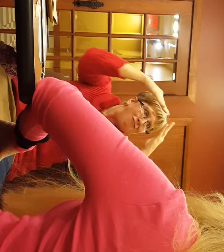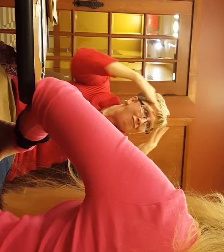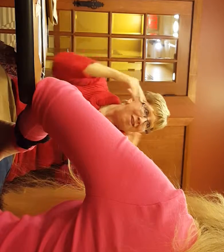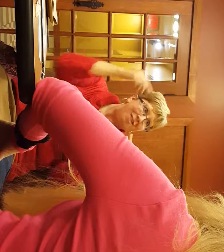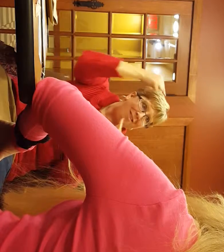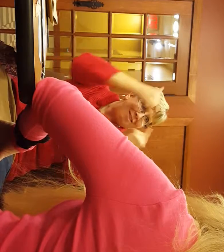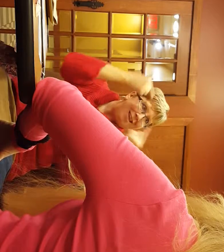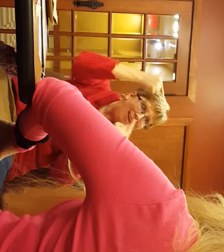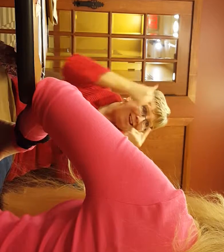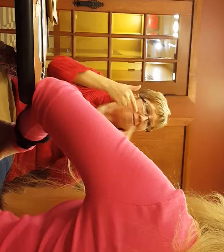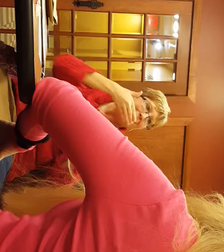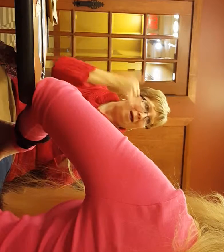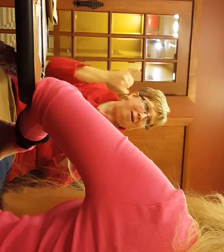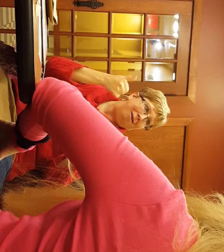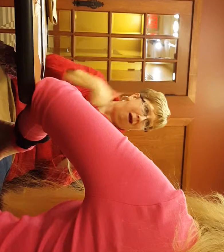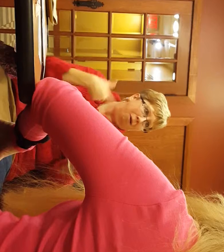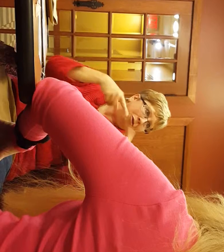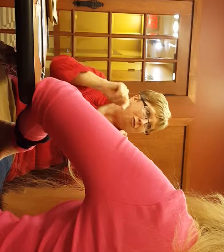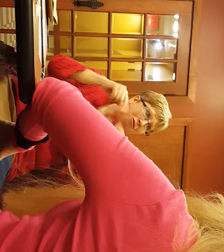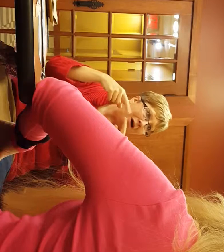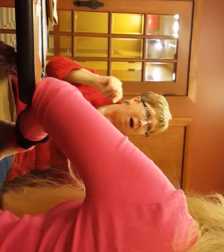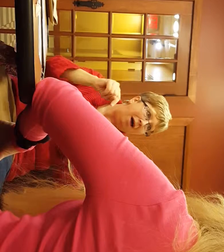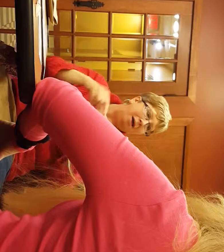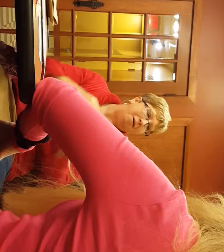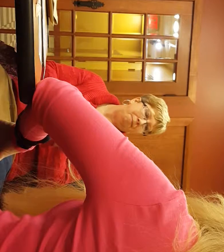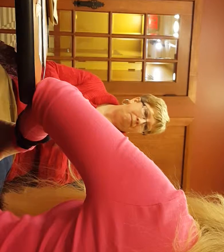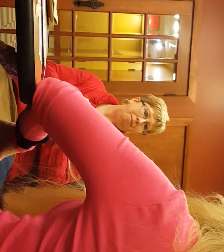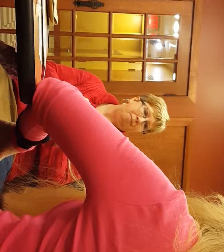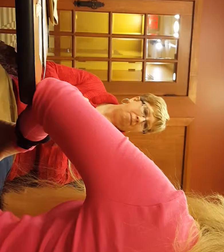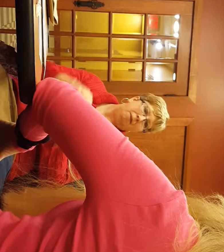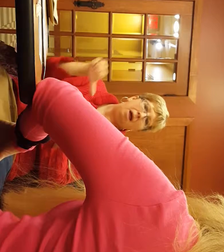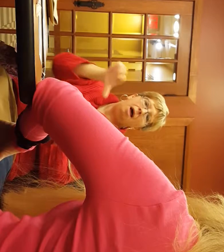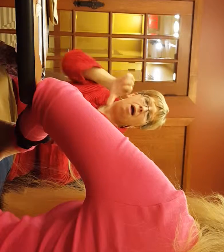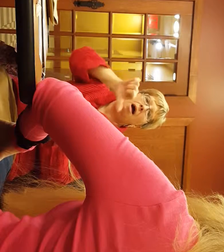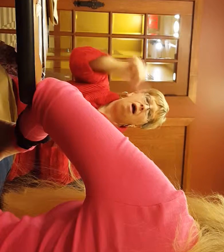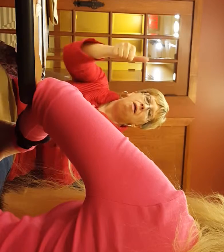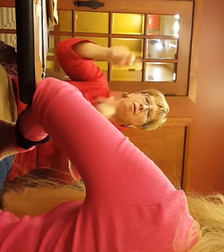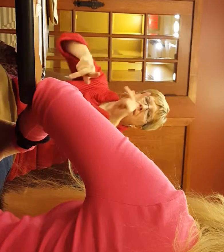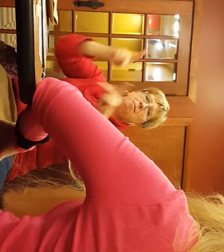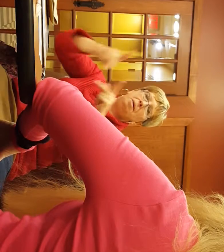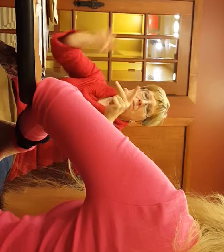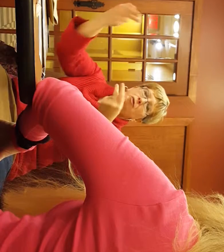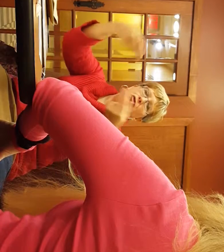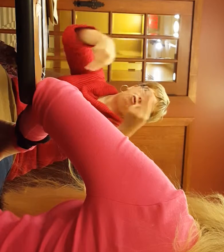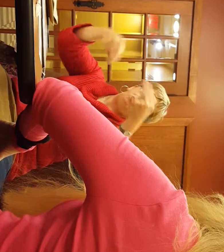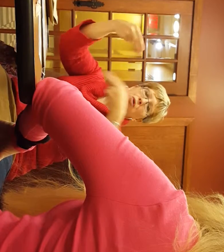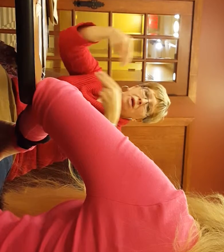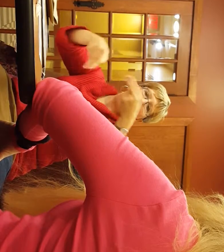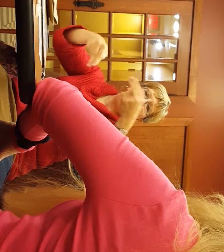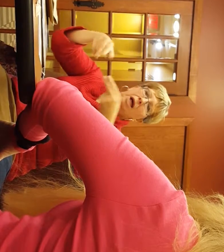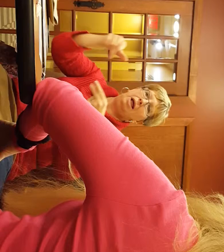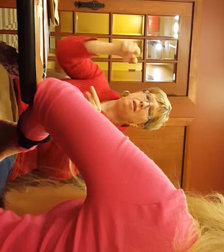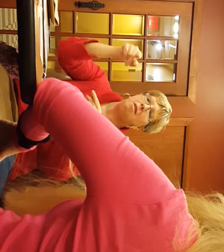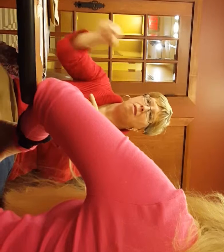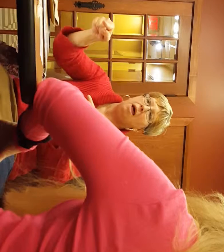rolled around, those members they were asking me, "Okay, you have to teach a class now." I'm like, "Me teach a class?" The only class I saw